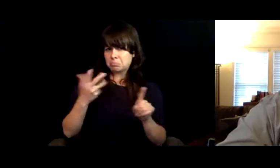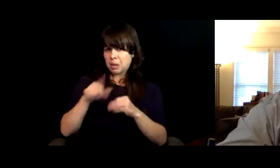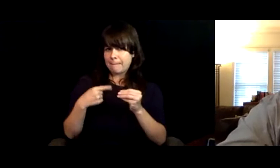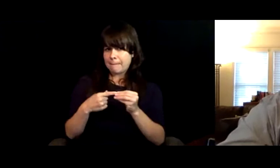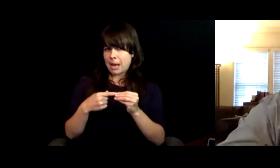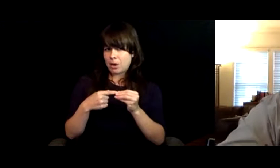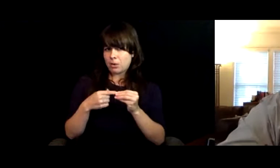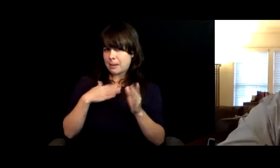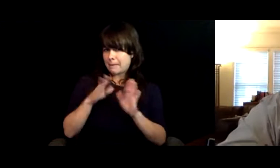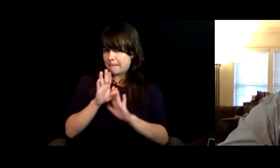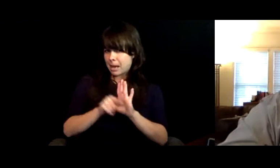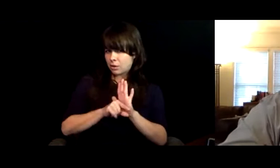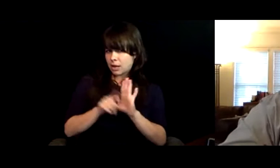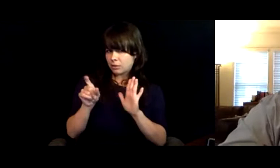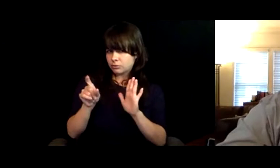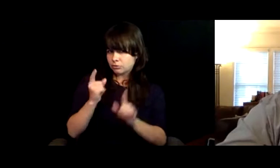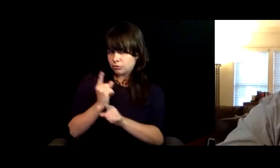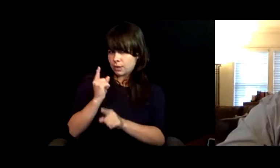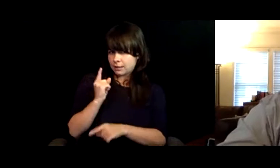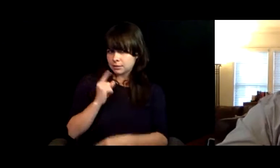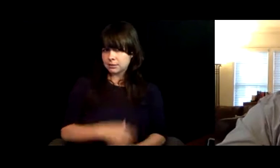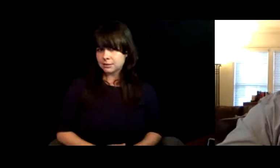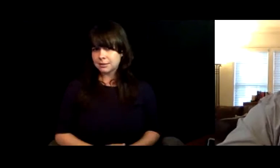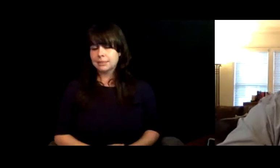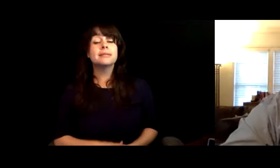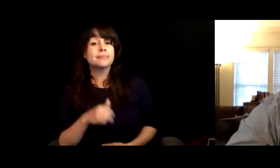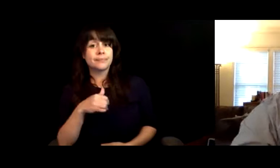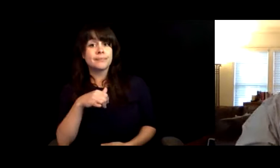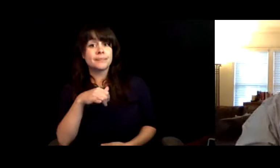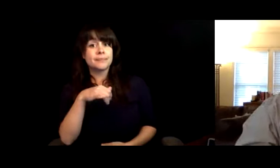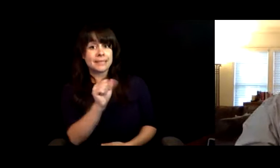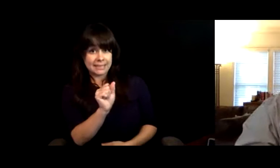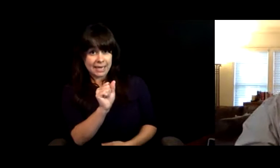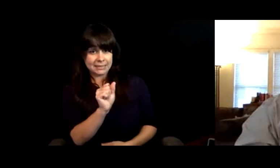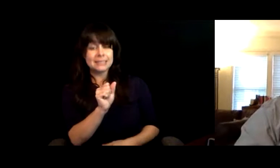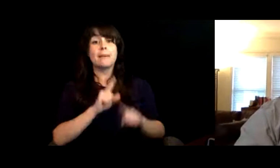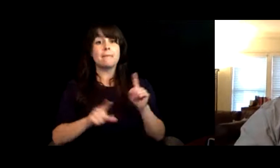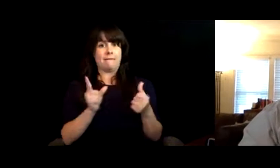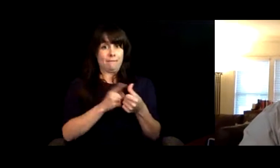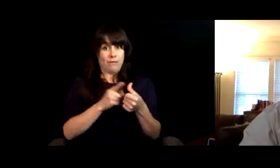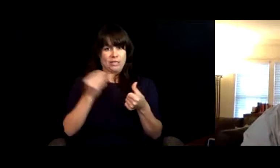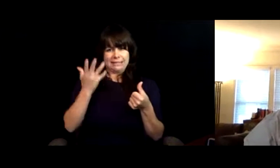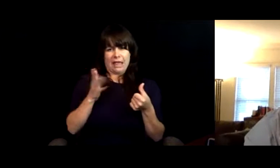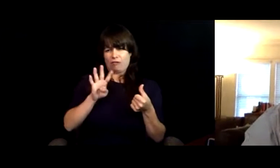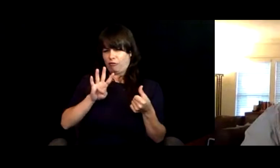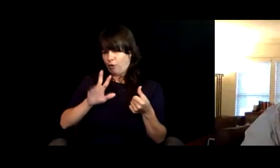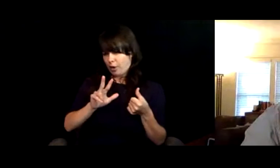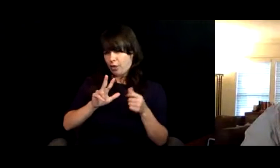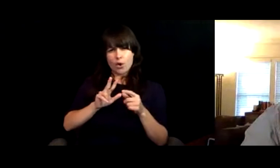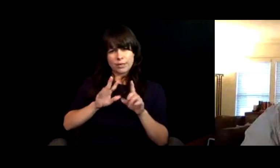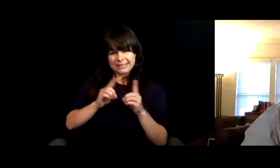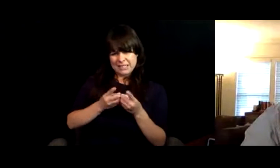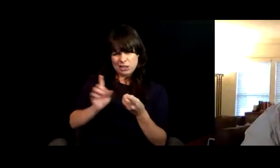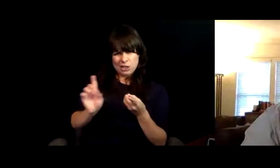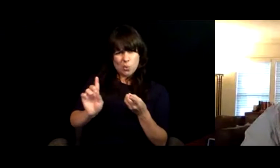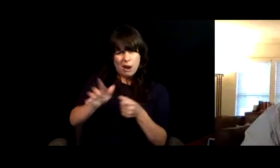my background. Is that what you said? Yeah, so if you could tell us kind of where exactly the 43rd is, so that